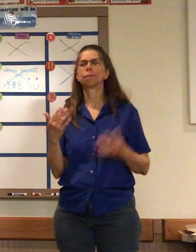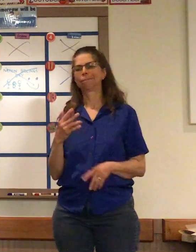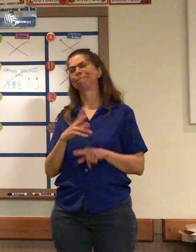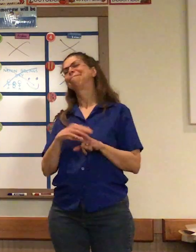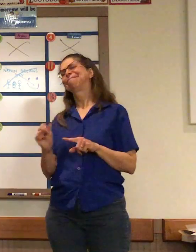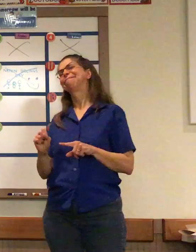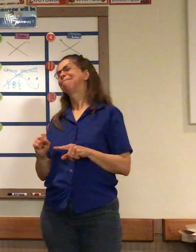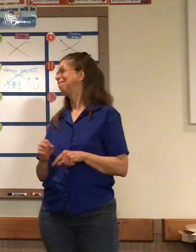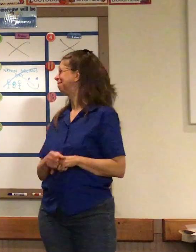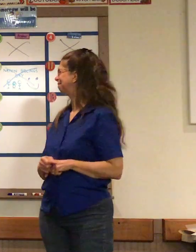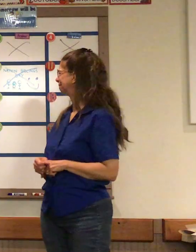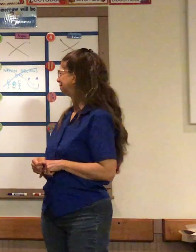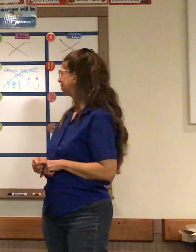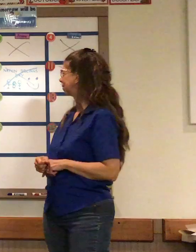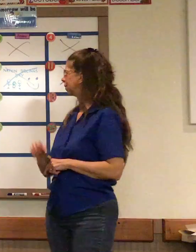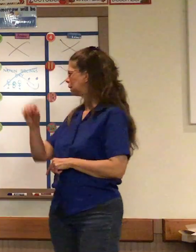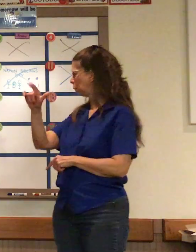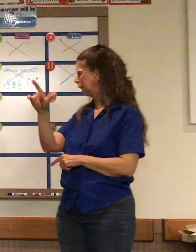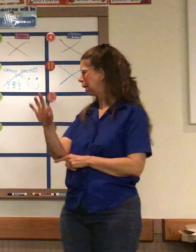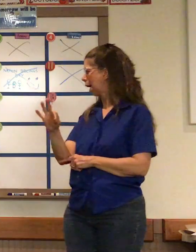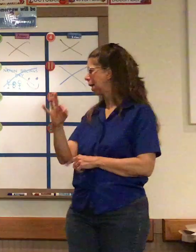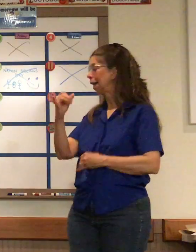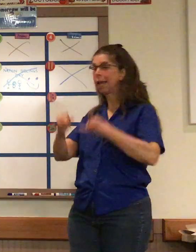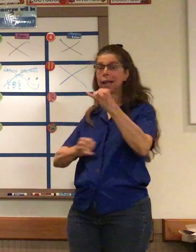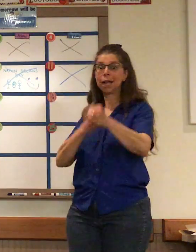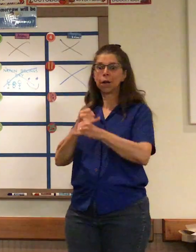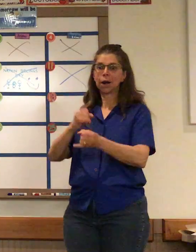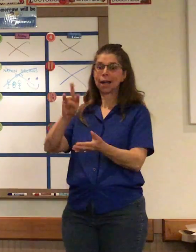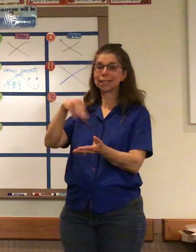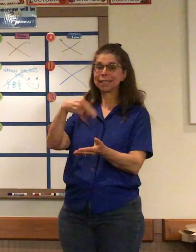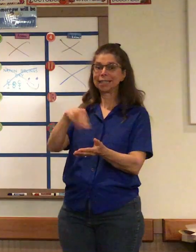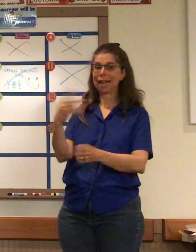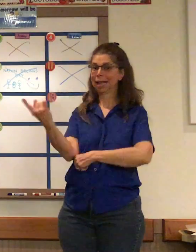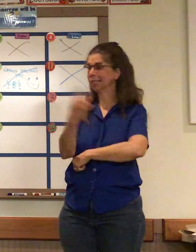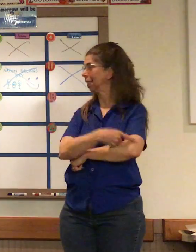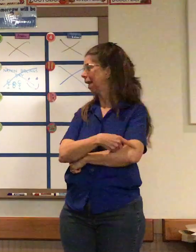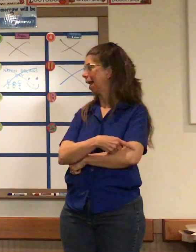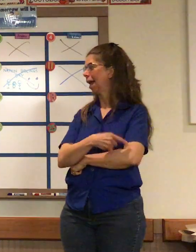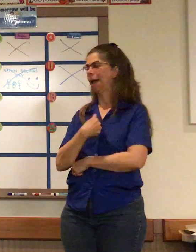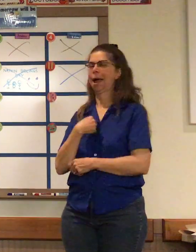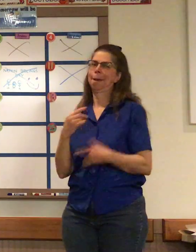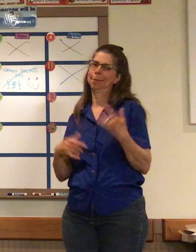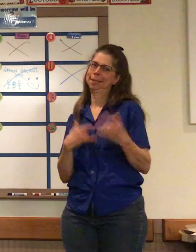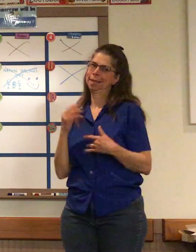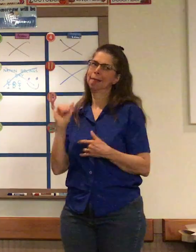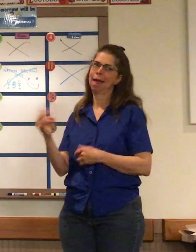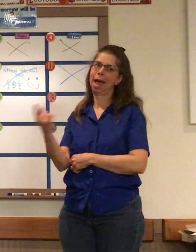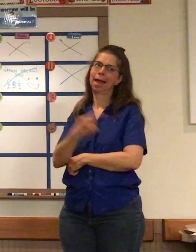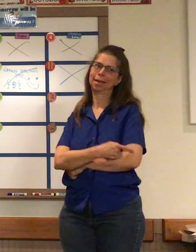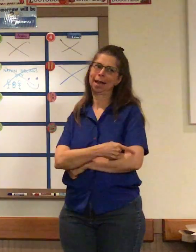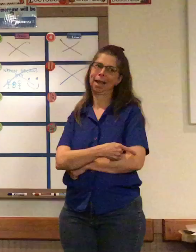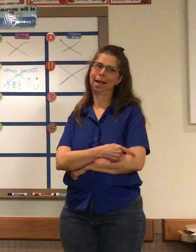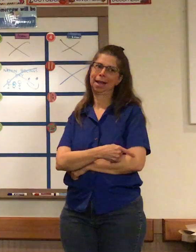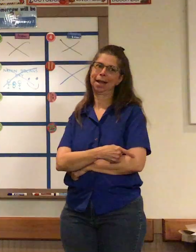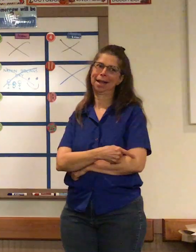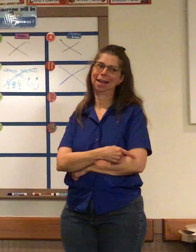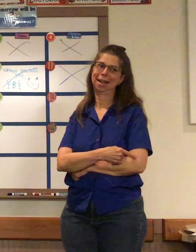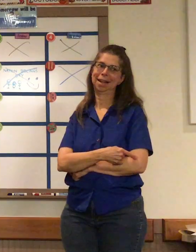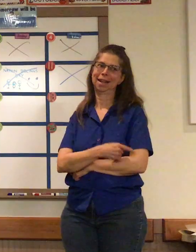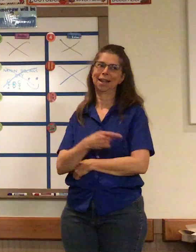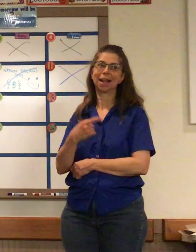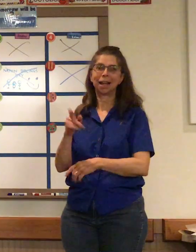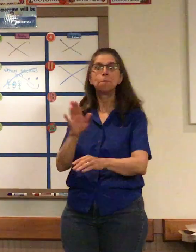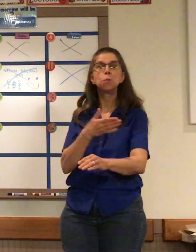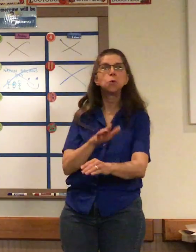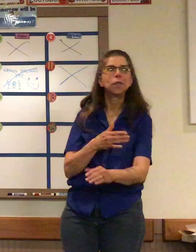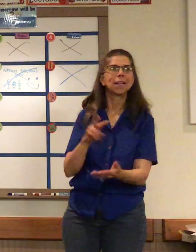Awesome. So on the 29th, we have International Dance Day. I'm really excited for this day, you guys. Go ahead and turn on some